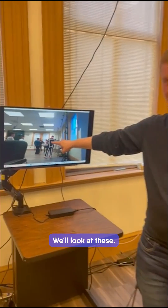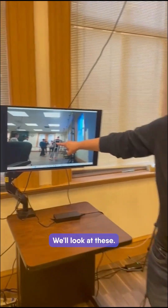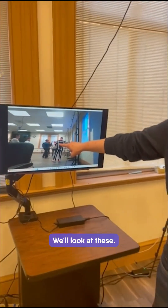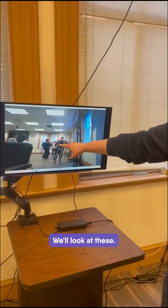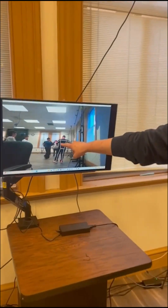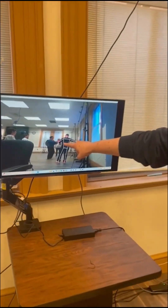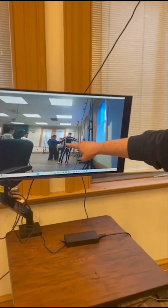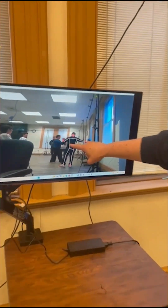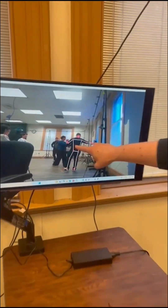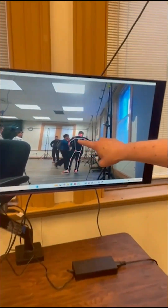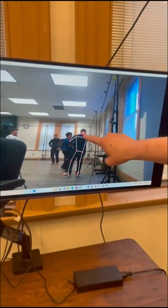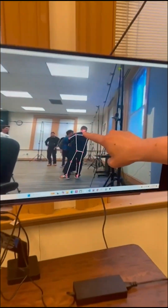this.